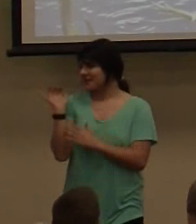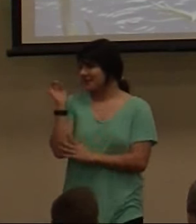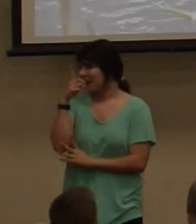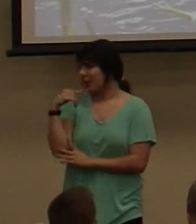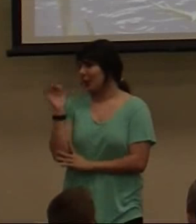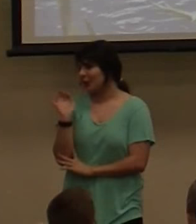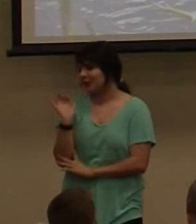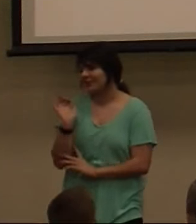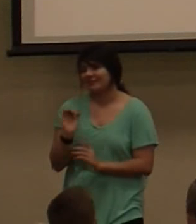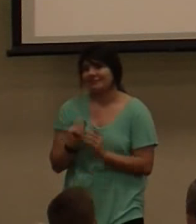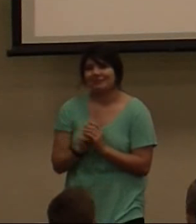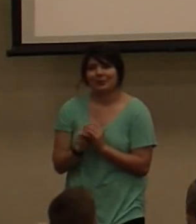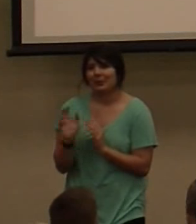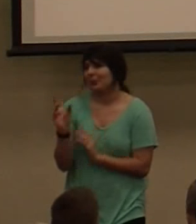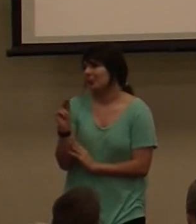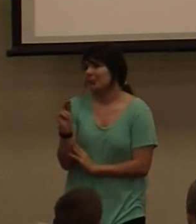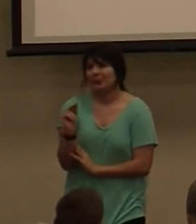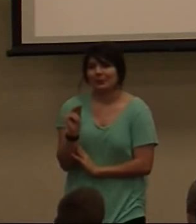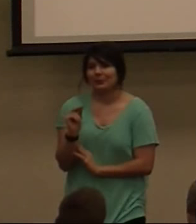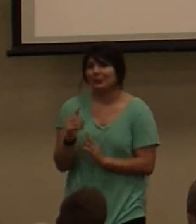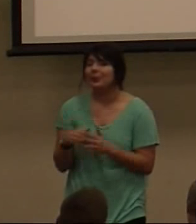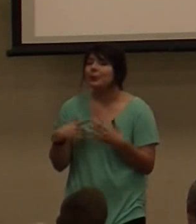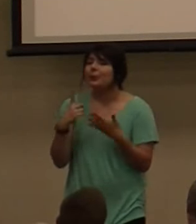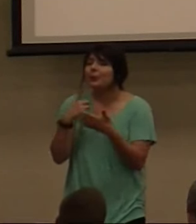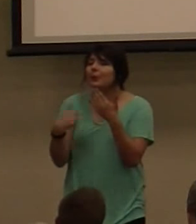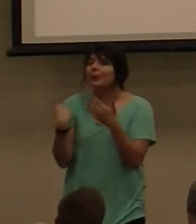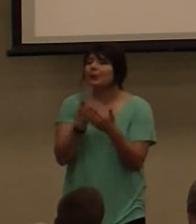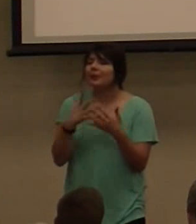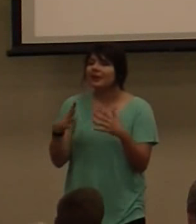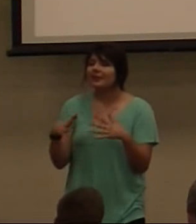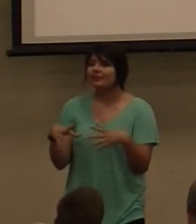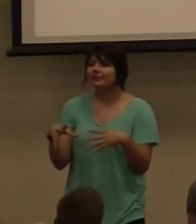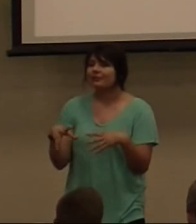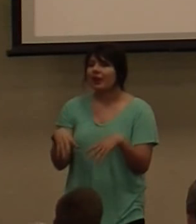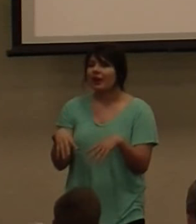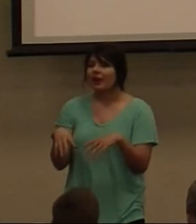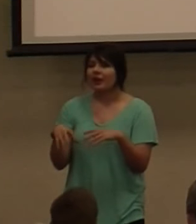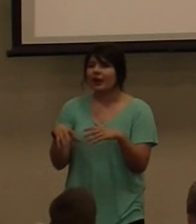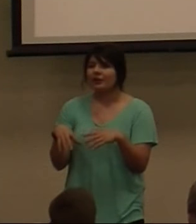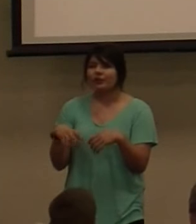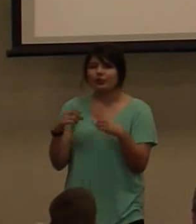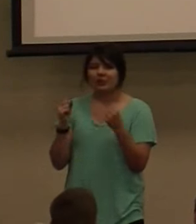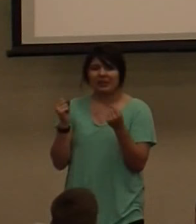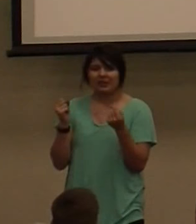So, what have we achieved in northern